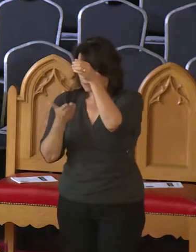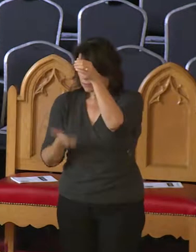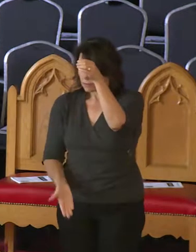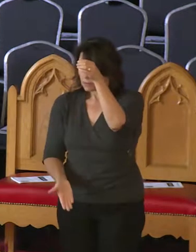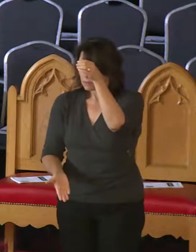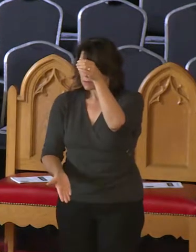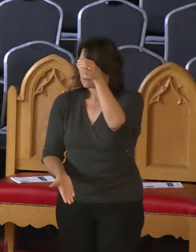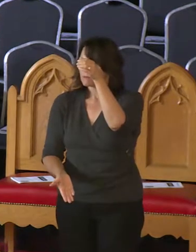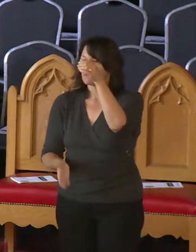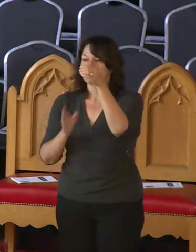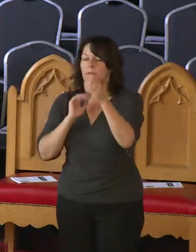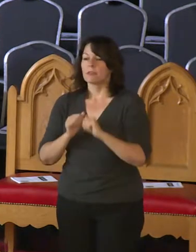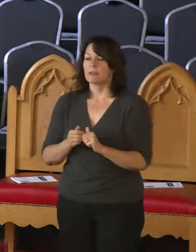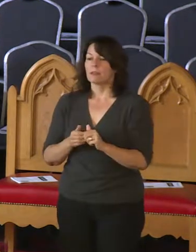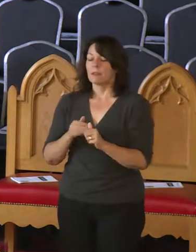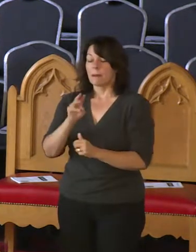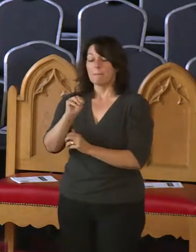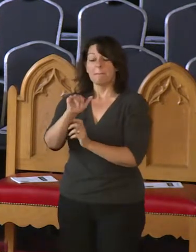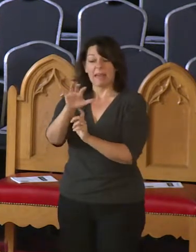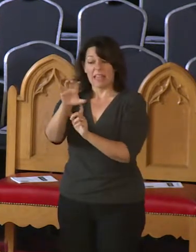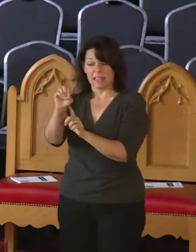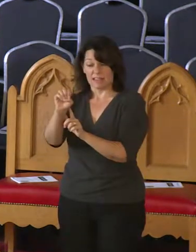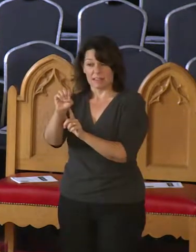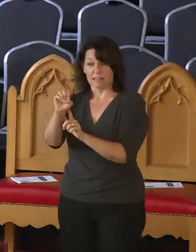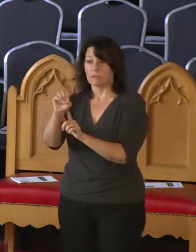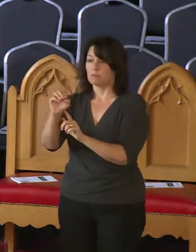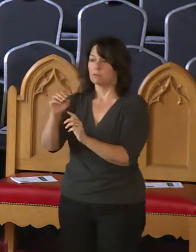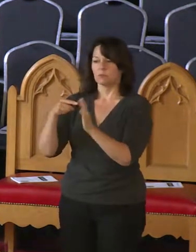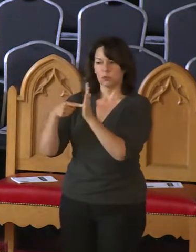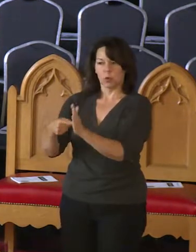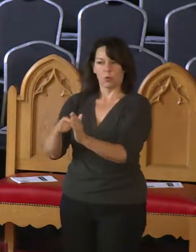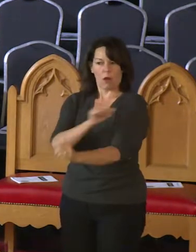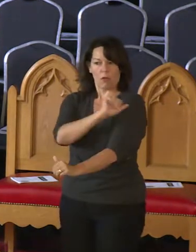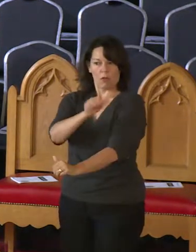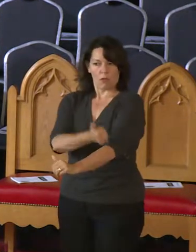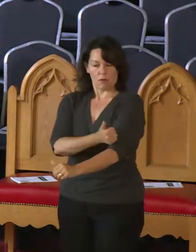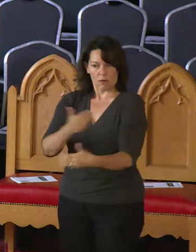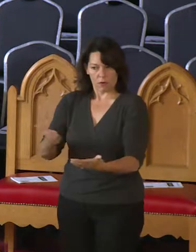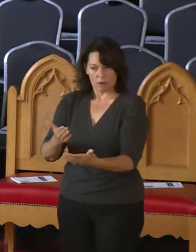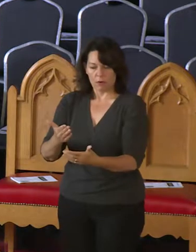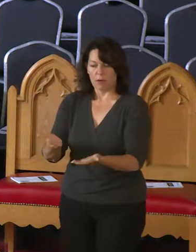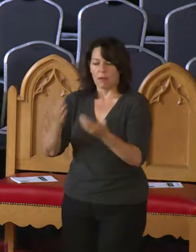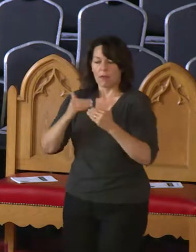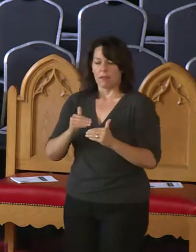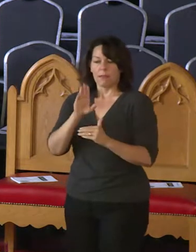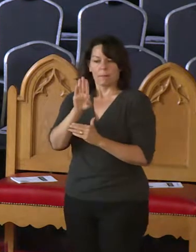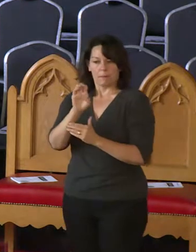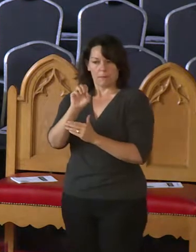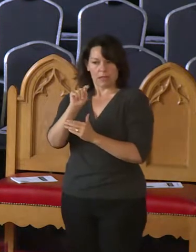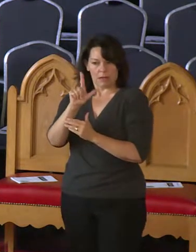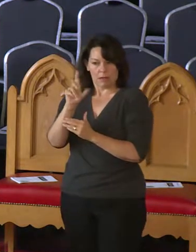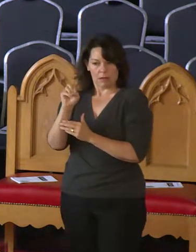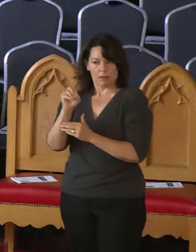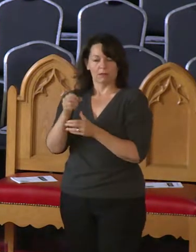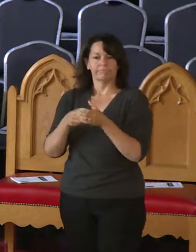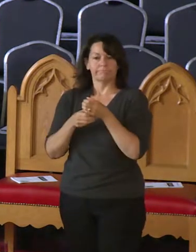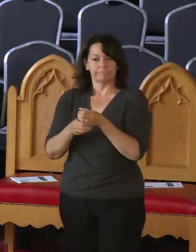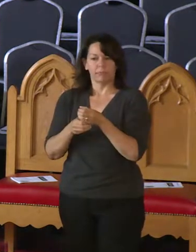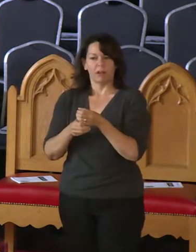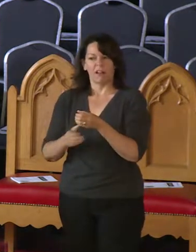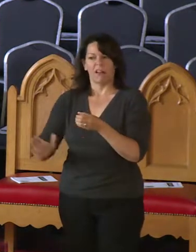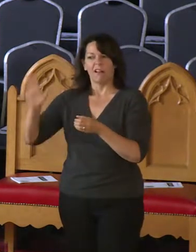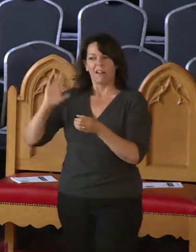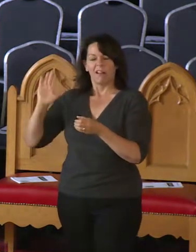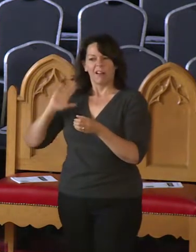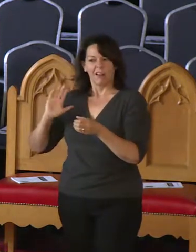the platform party. The mace is a symbol of authority of the university and will be carried by the beadle. In medieval times, the beadle was chosen